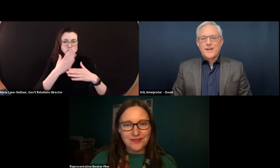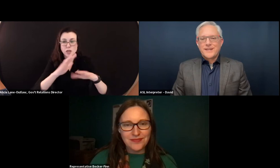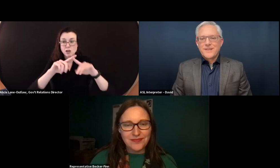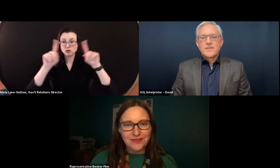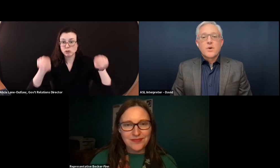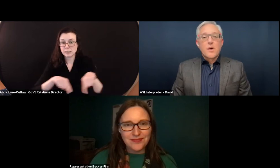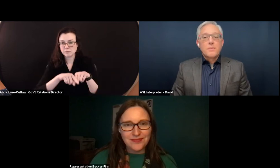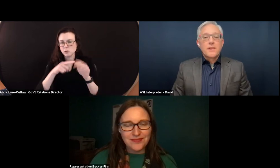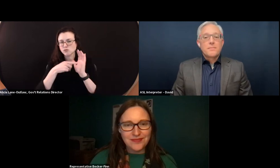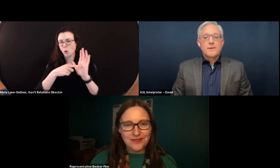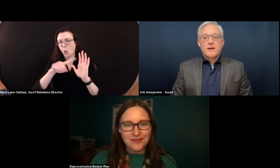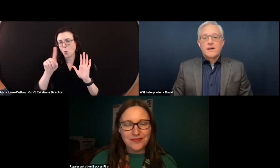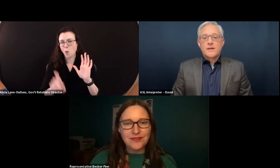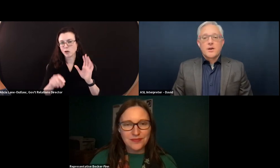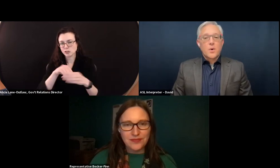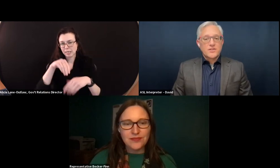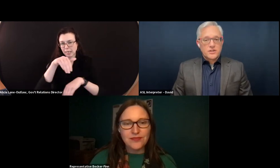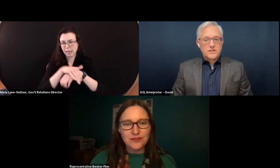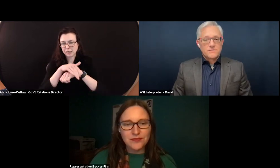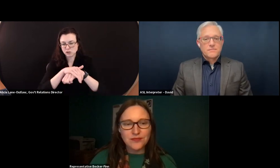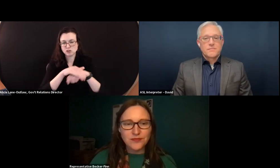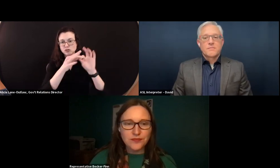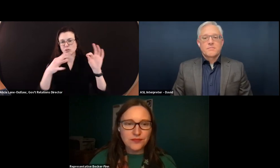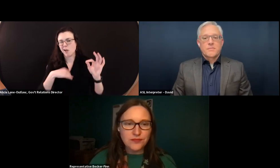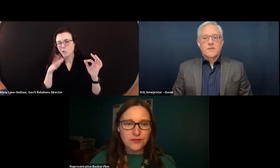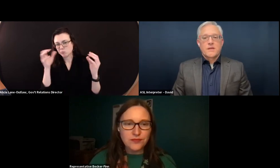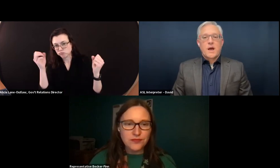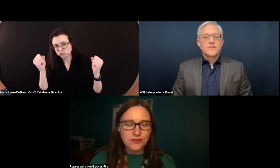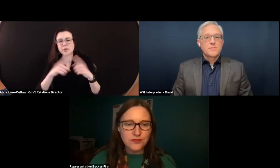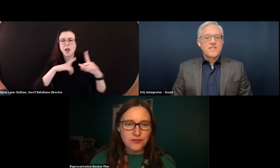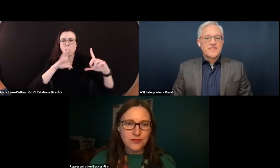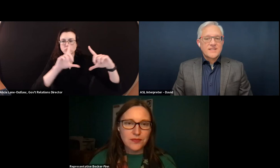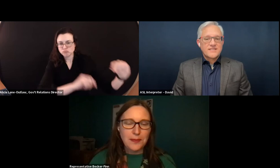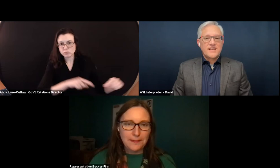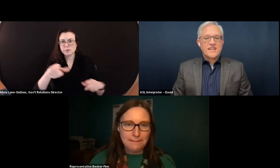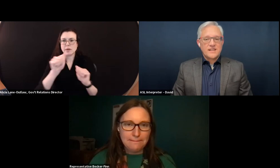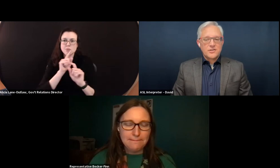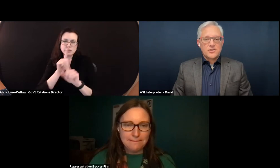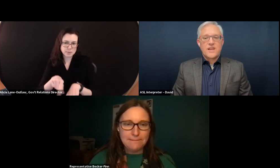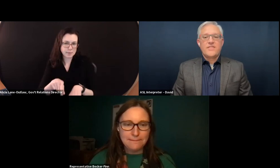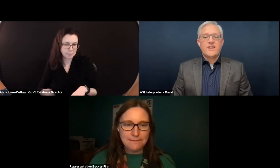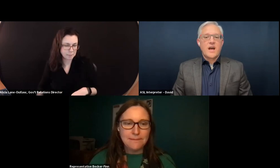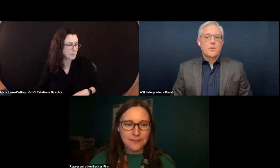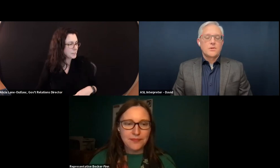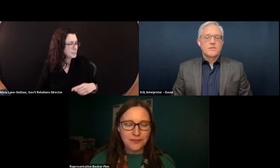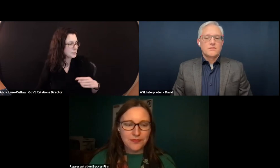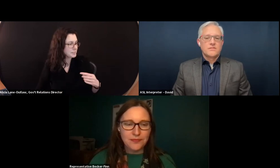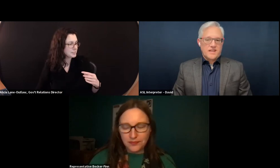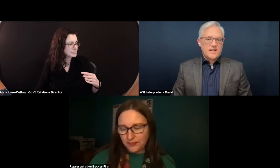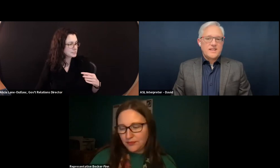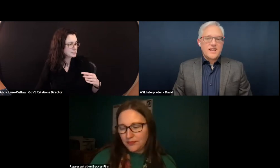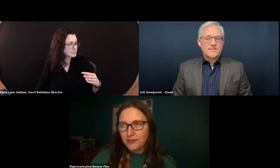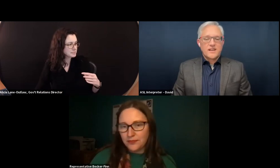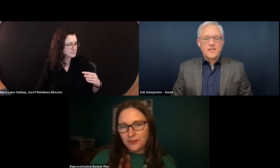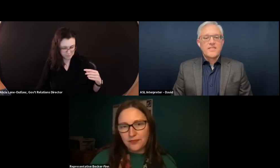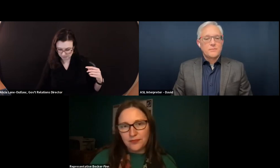Well, great. So I will pull up a question. I will display the text in English, and then I will